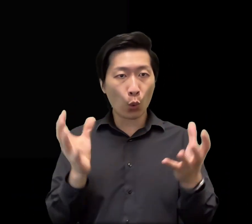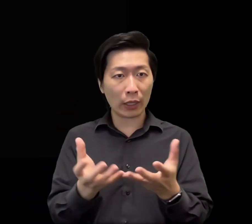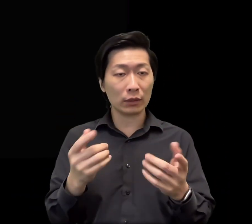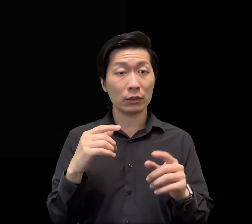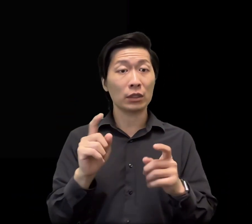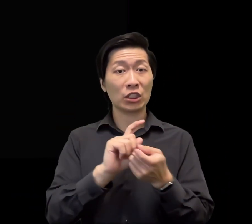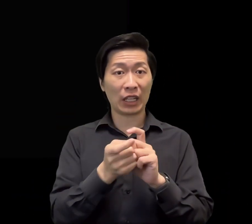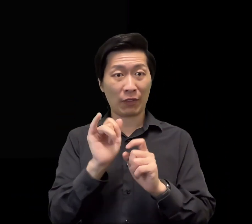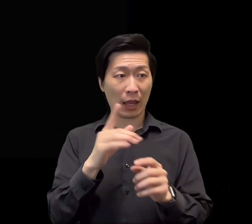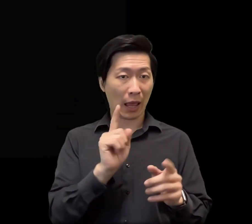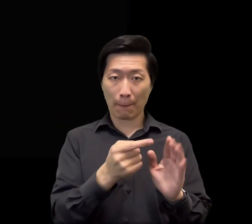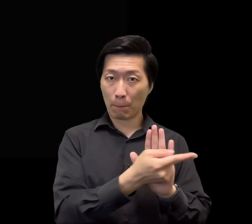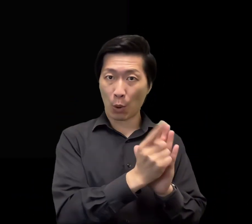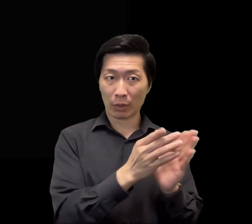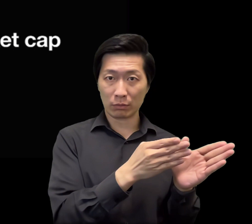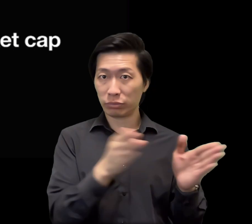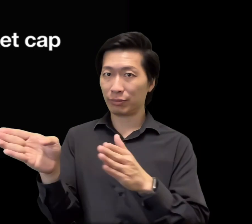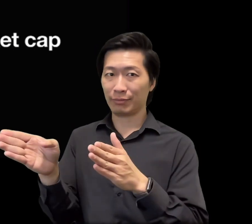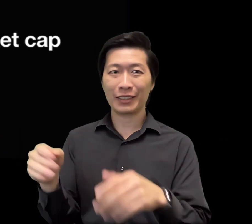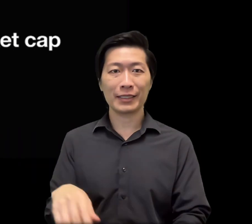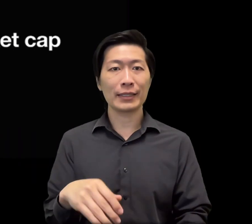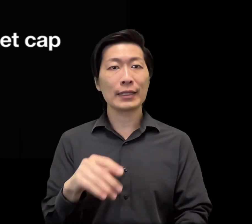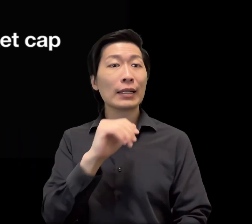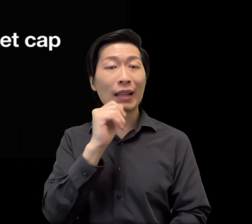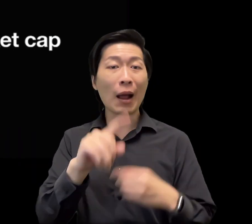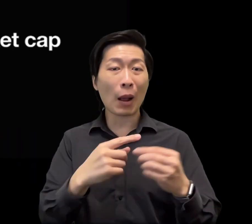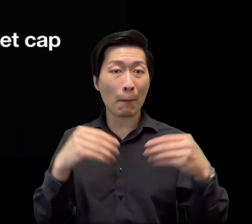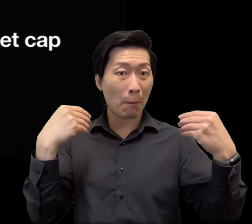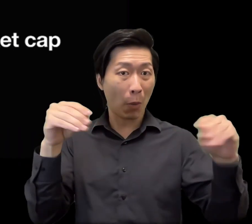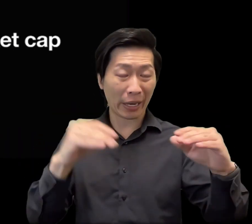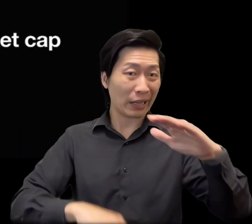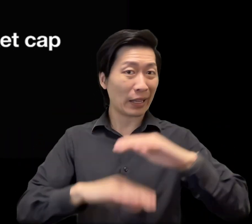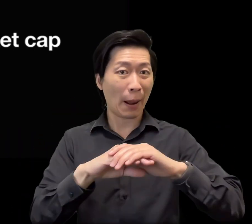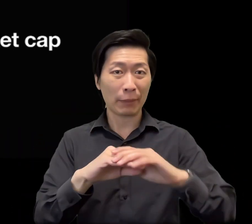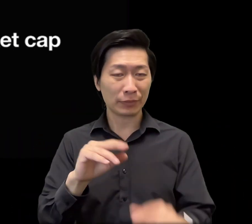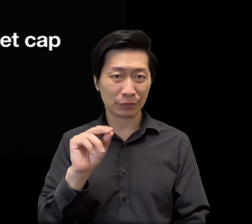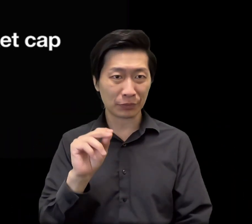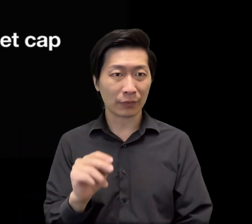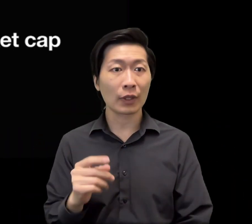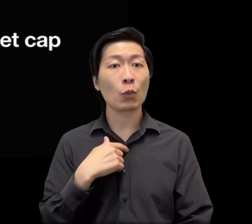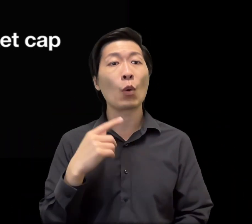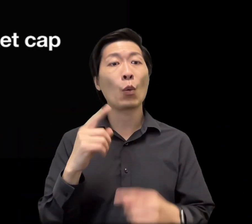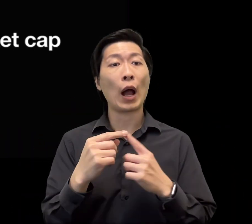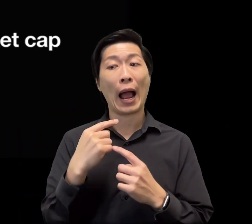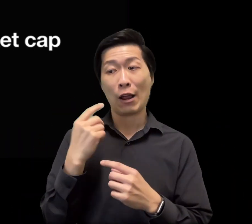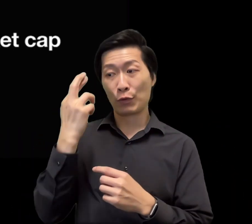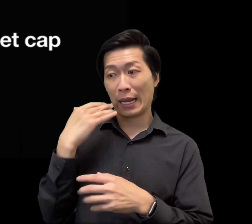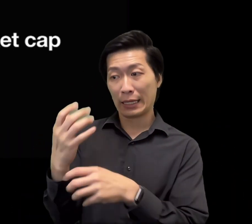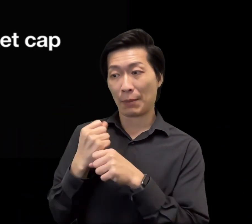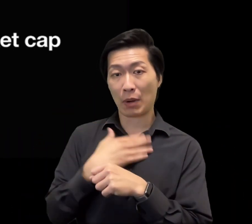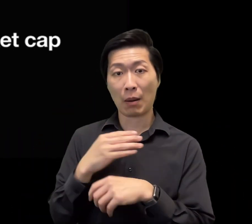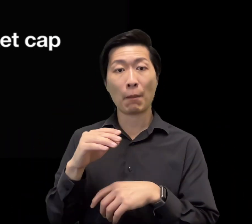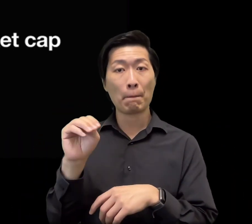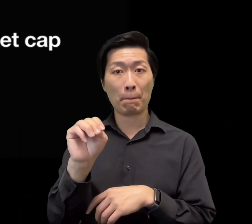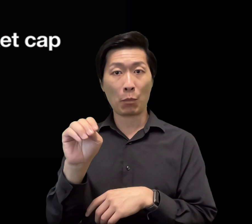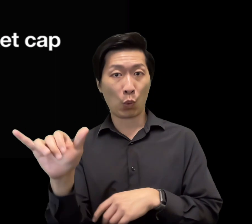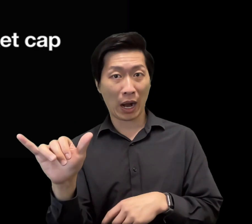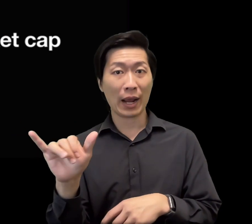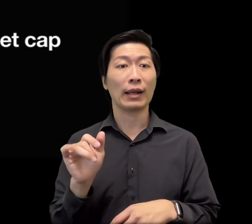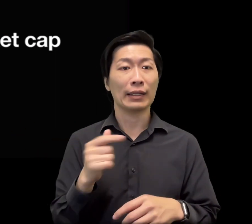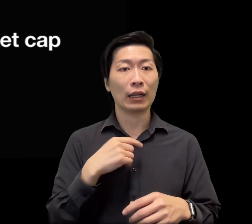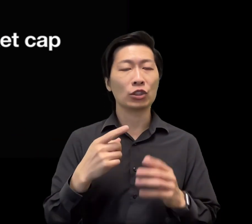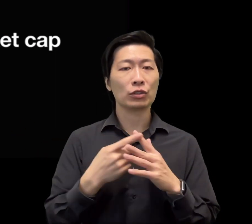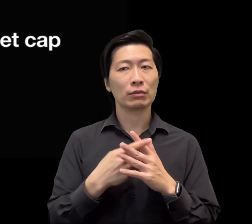world kind of shifted courses from that moment. So it's not about the market cap at all. And I realized that when I got my Model